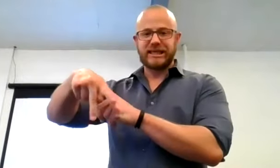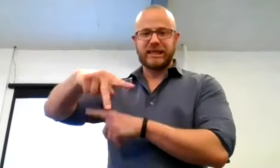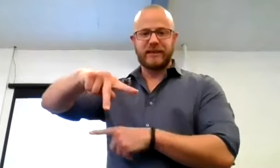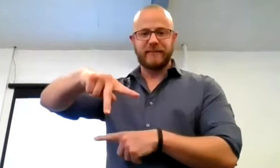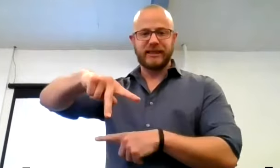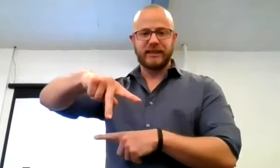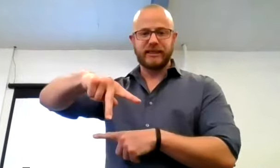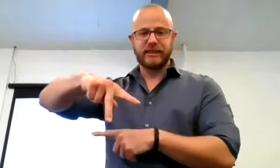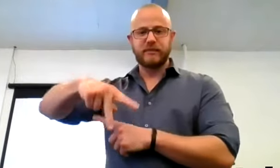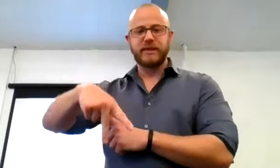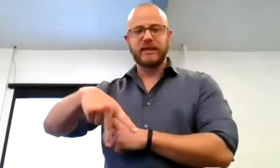P